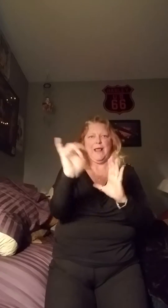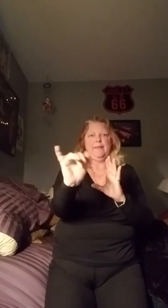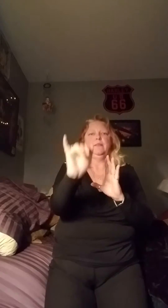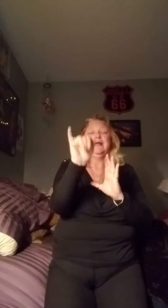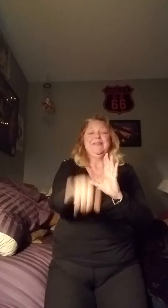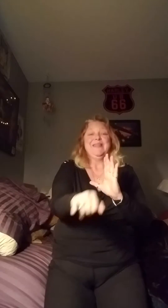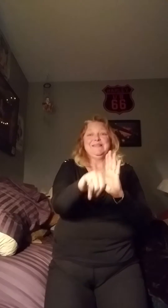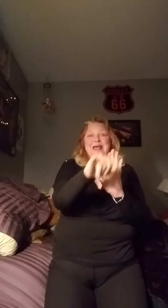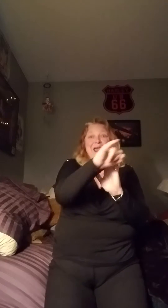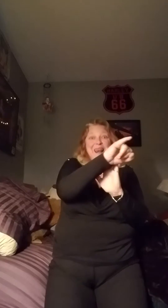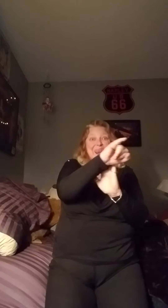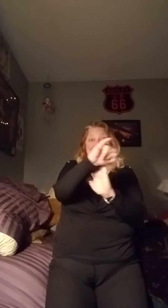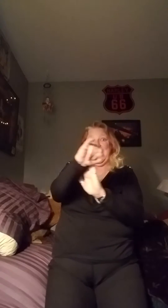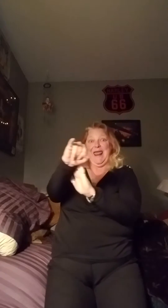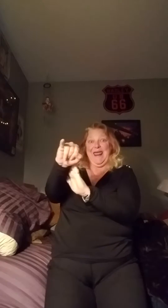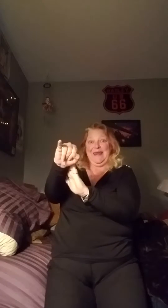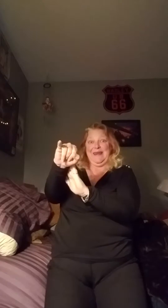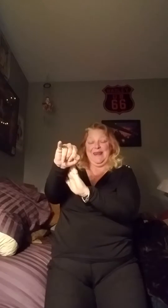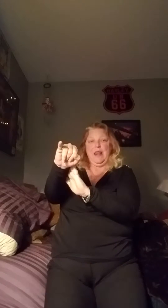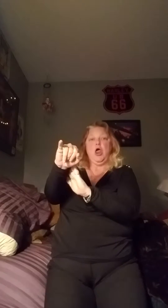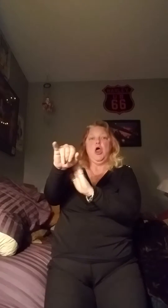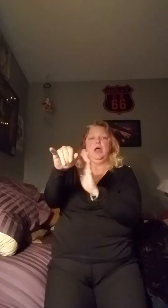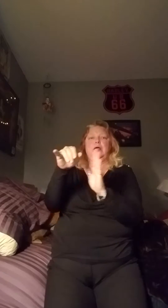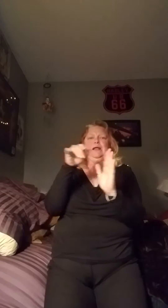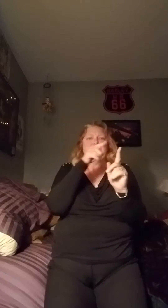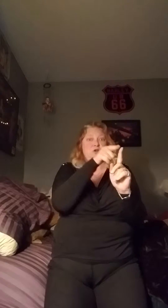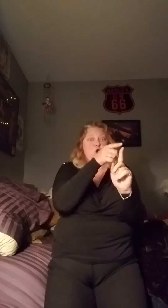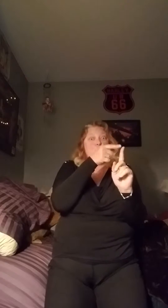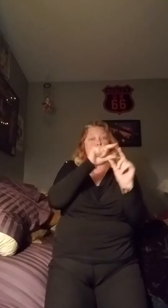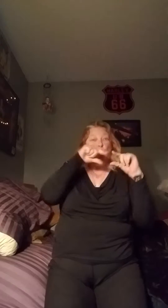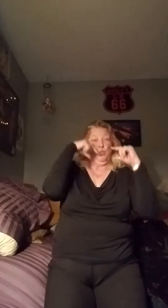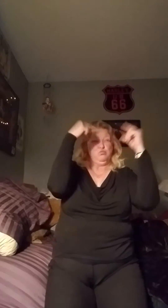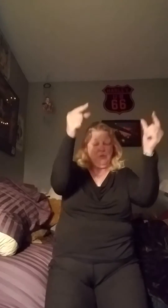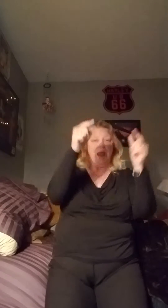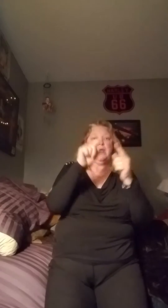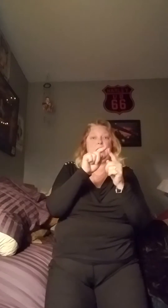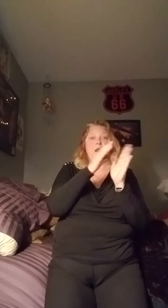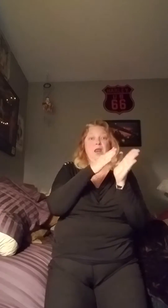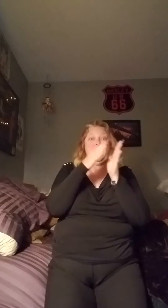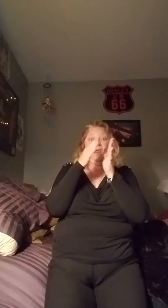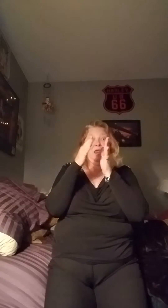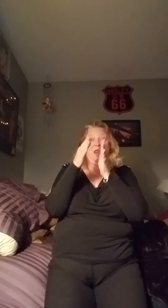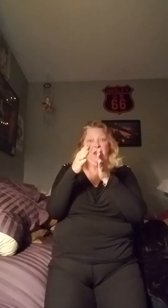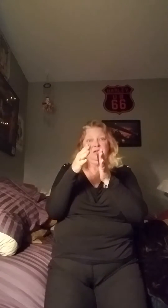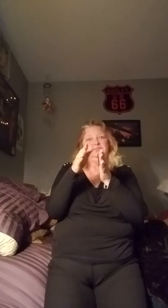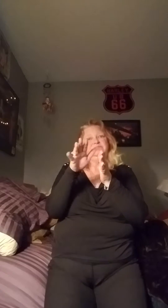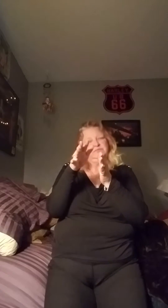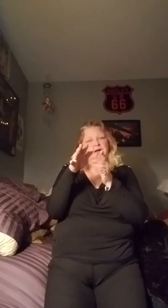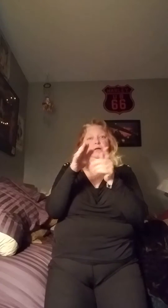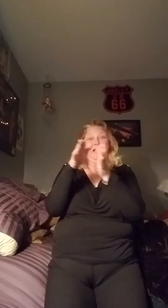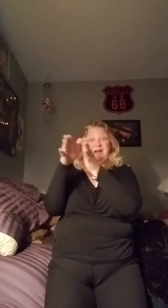how you feel, from great through okay to awful. And it goes up and down. And in fact, in everyday